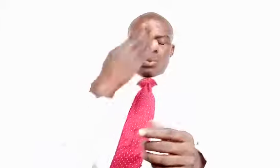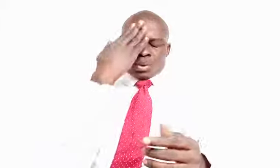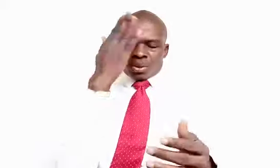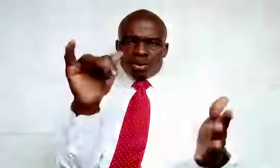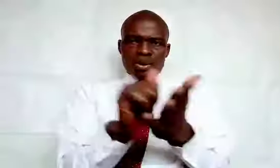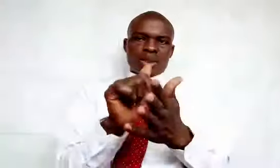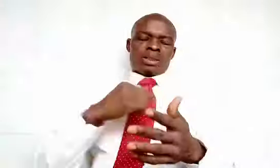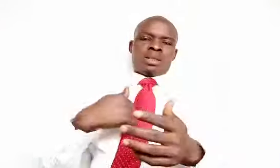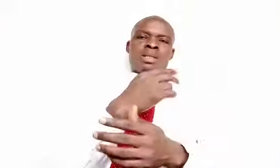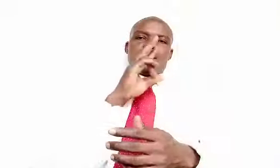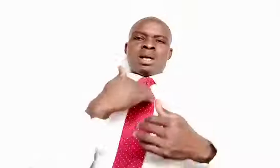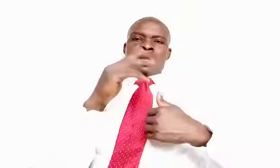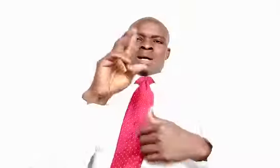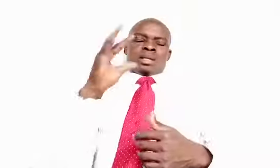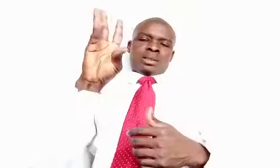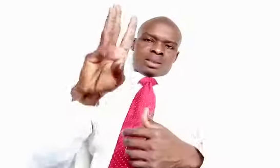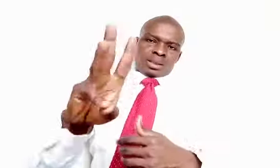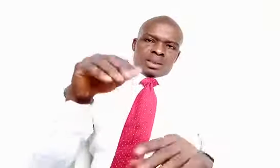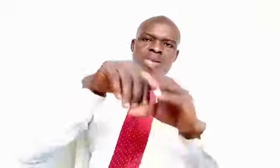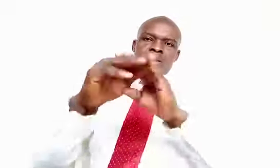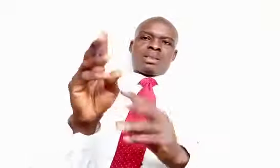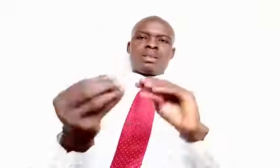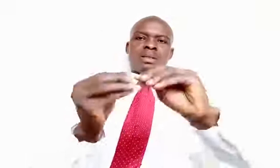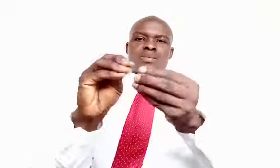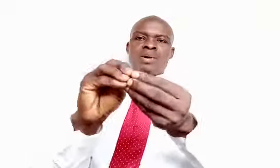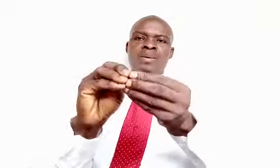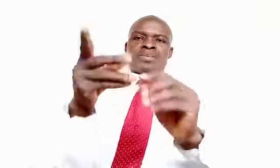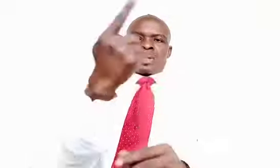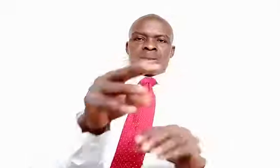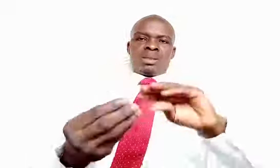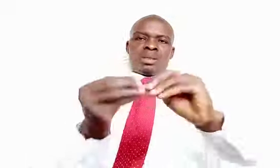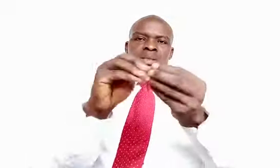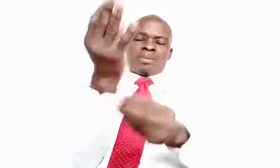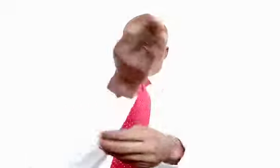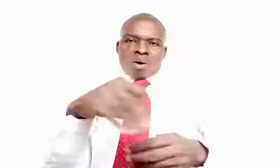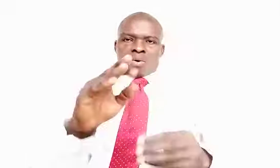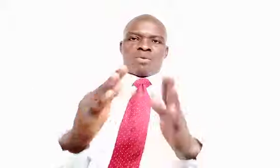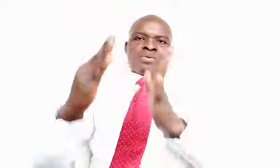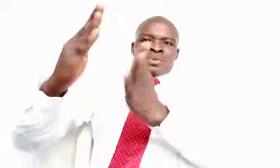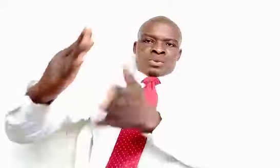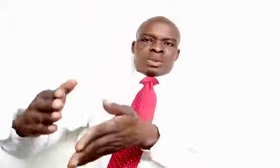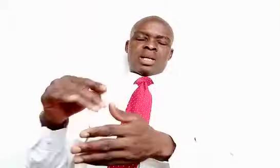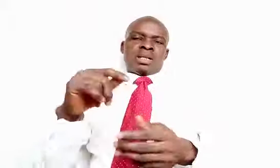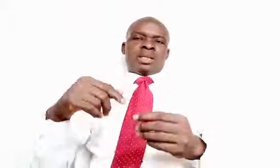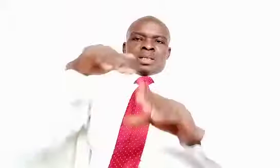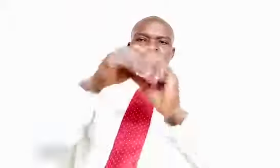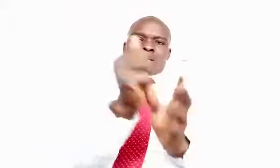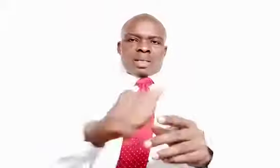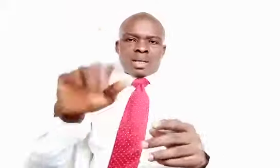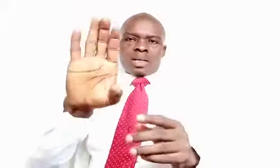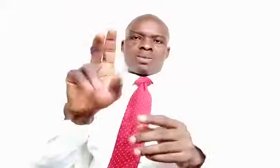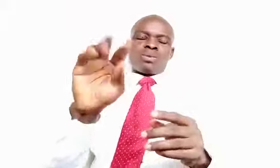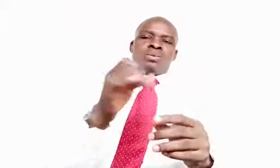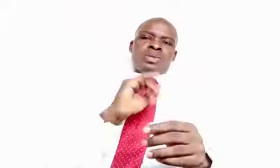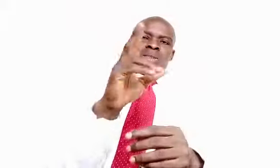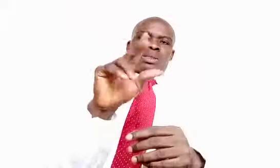are 6 in number. The number of edges in a cube is 12.